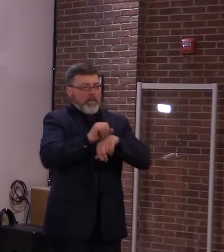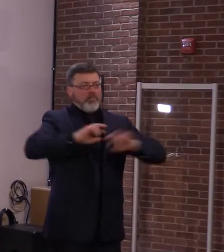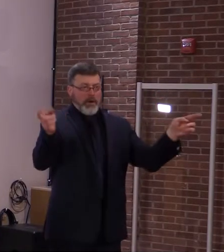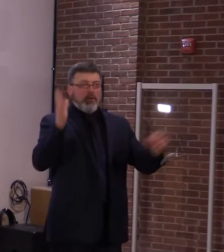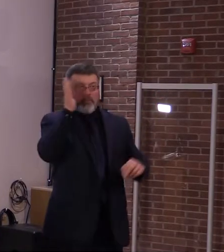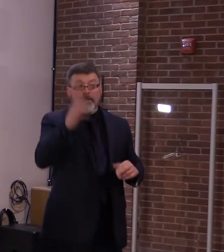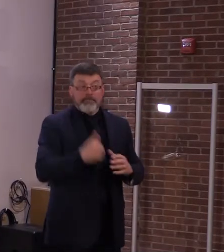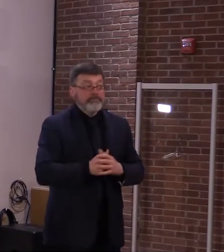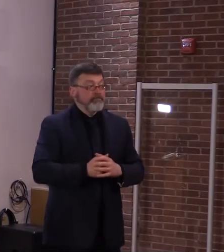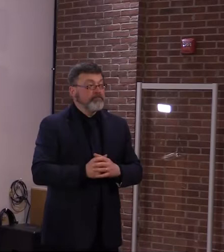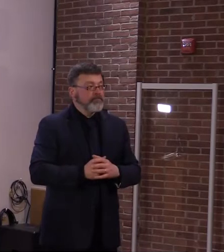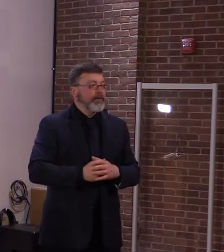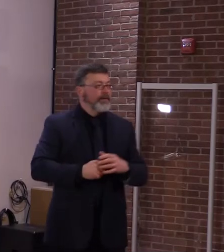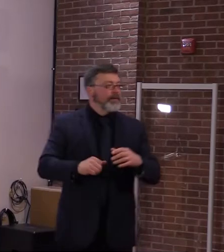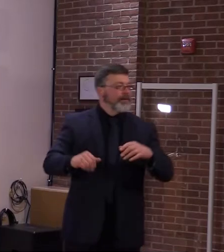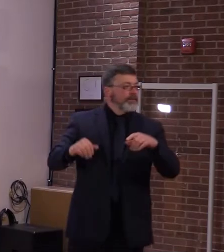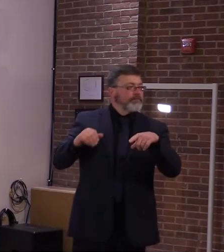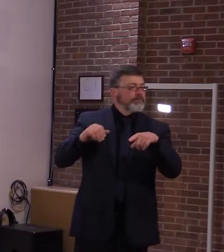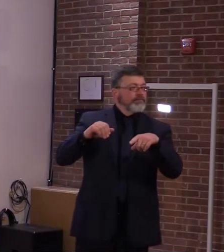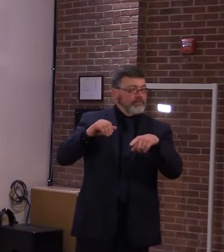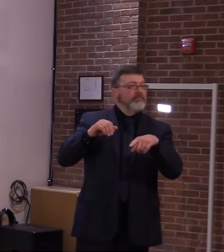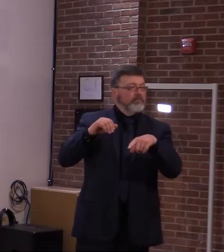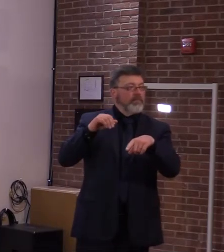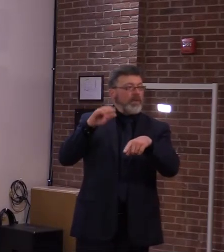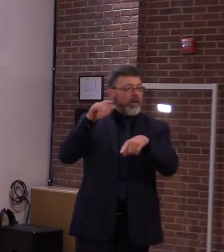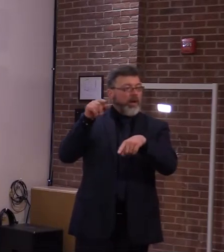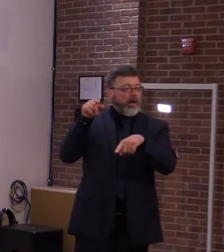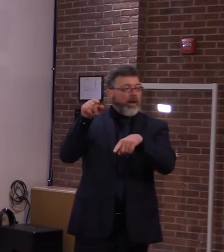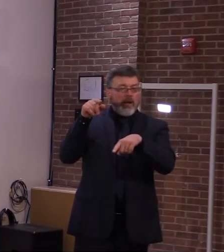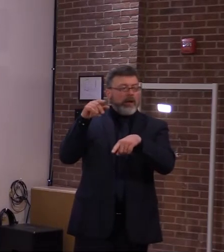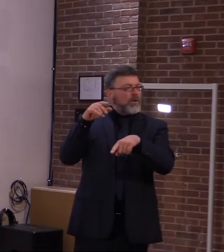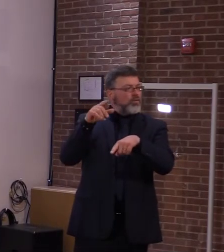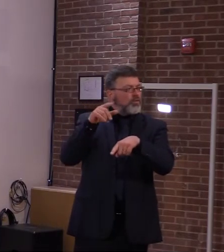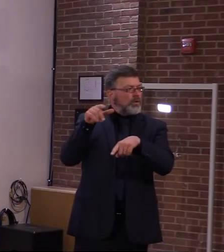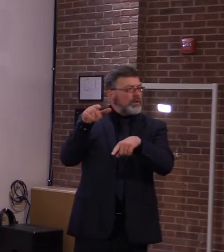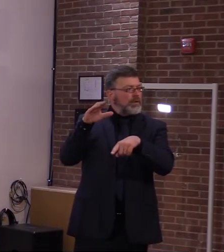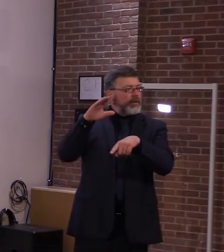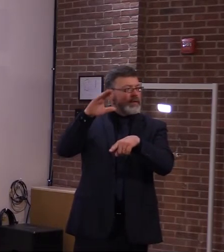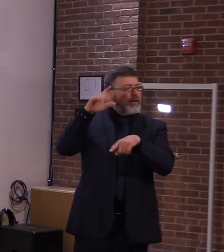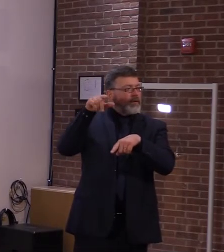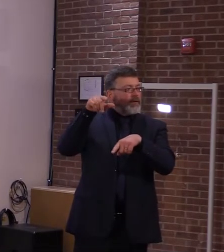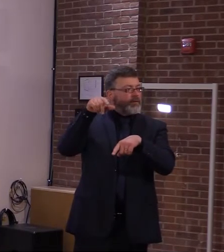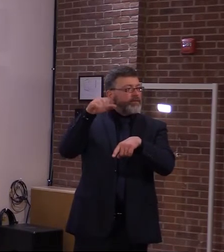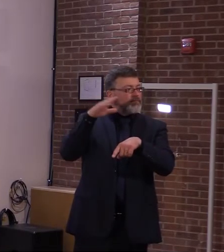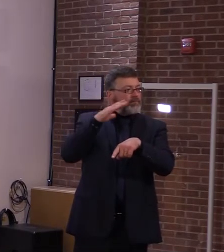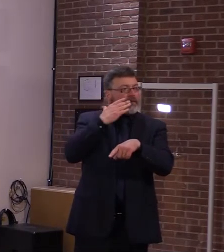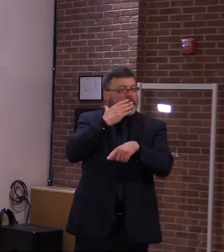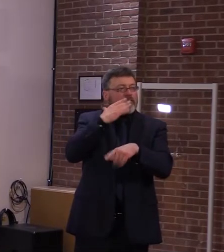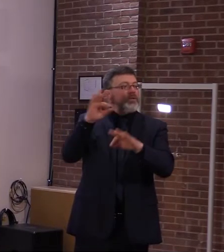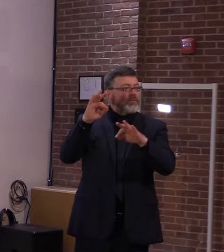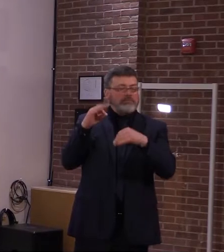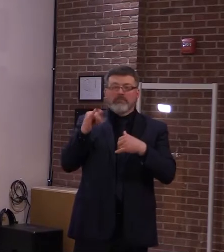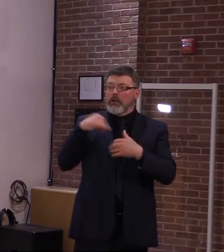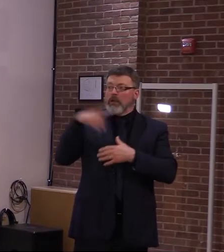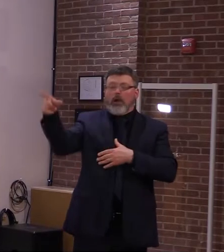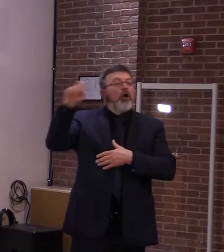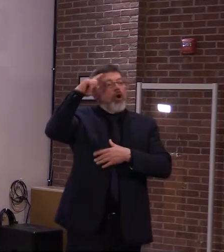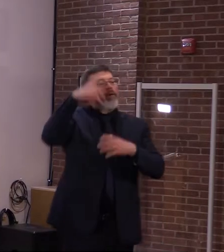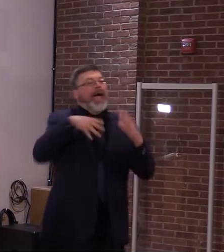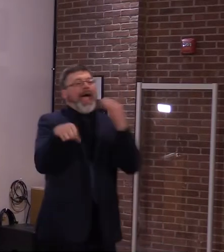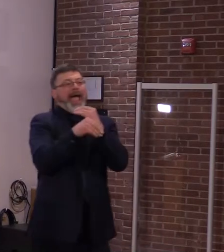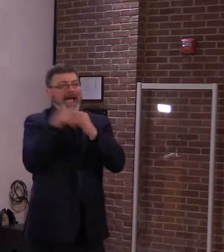If I could just add to the Johnson & Johnson issue, just as a reminder, we don't have a lot of